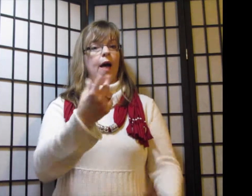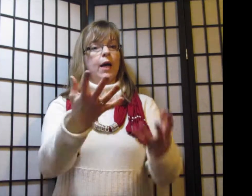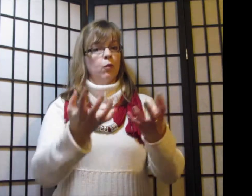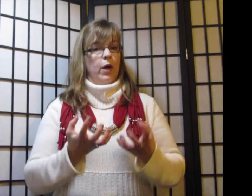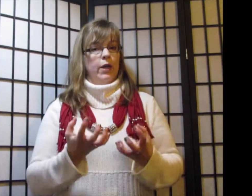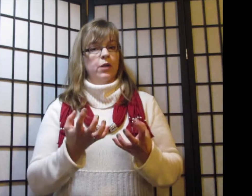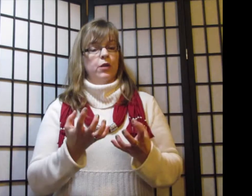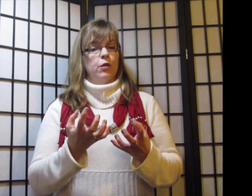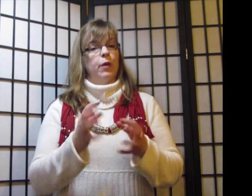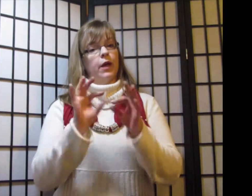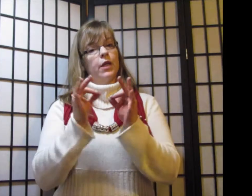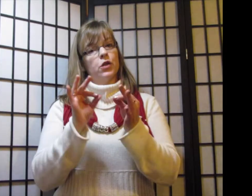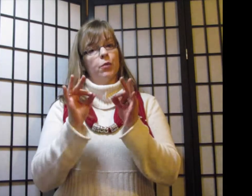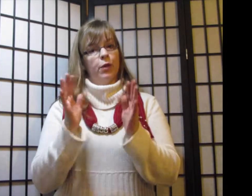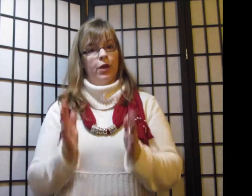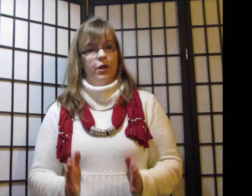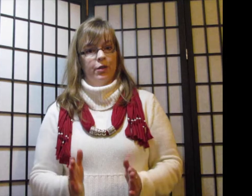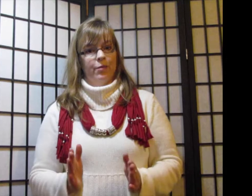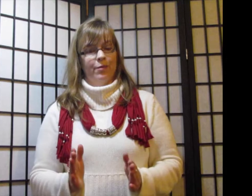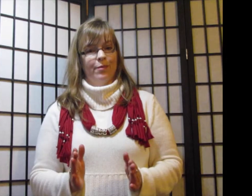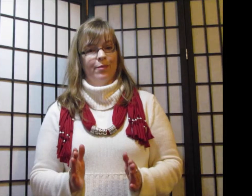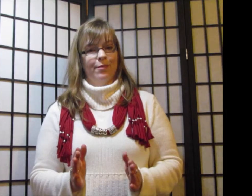I want to be an interpreter.